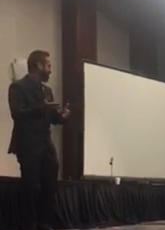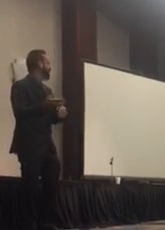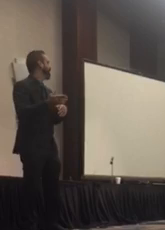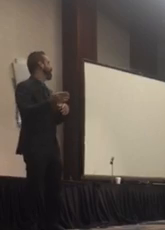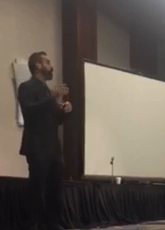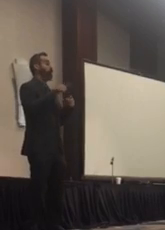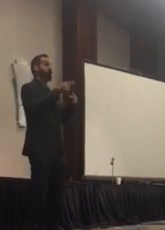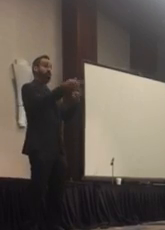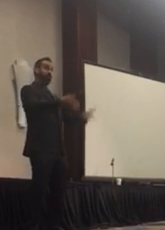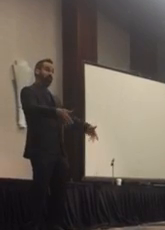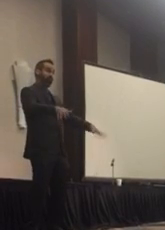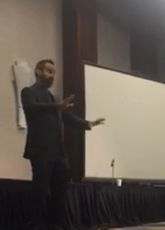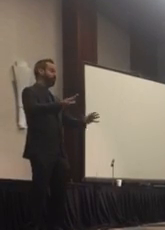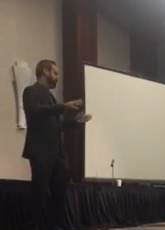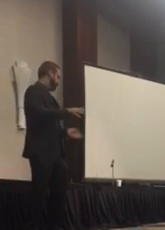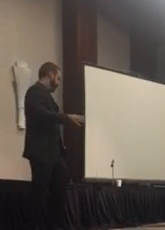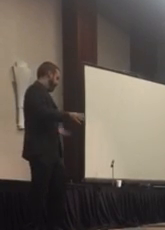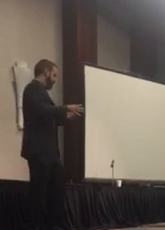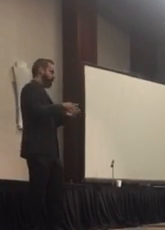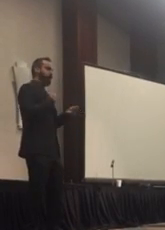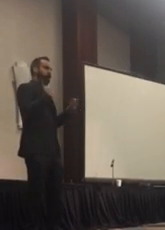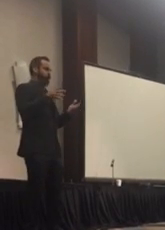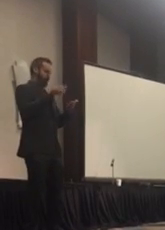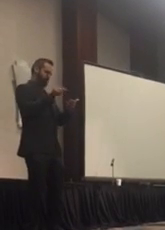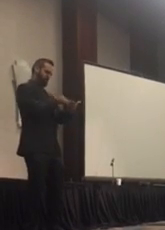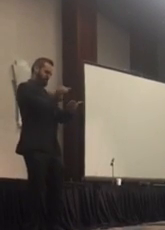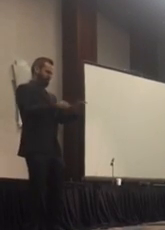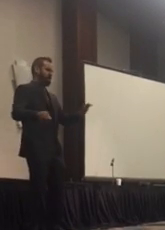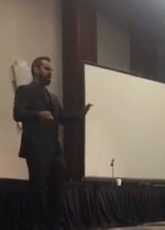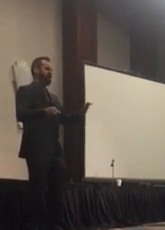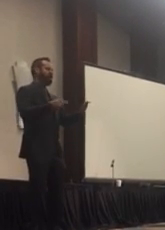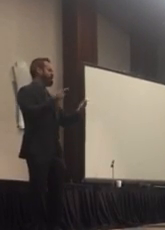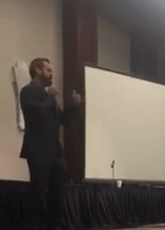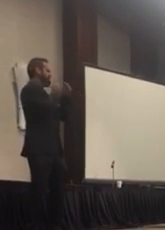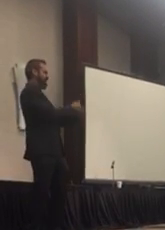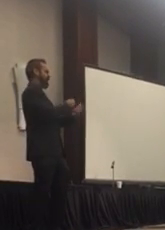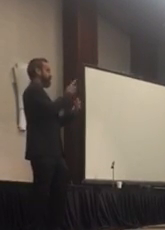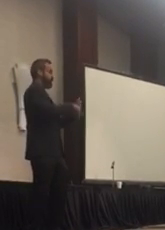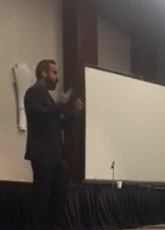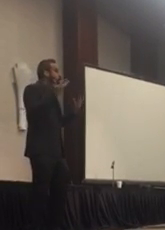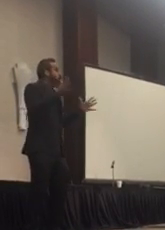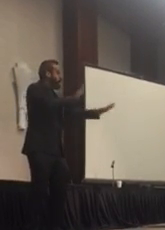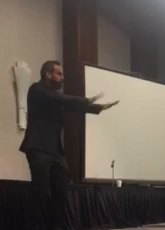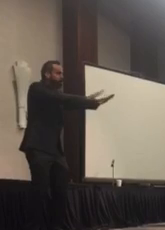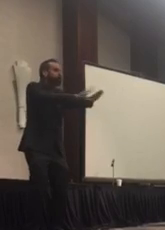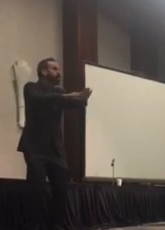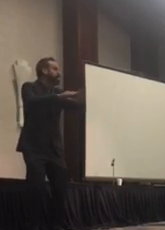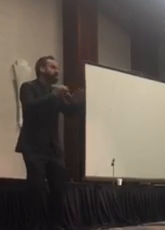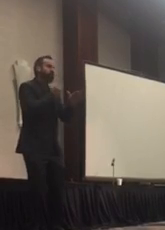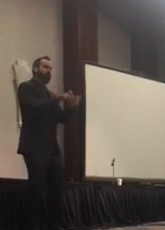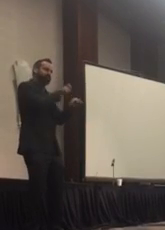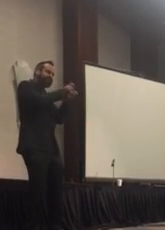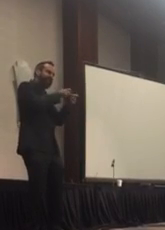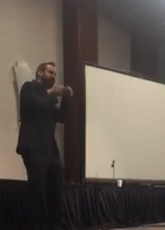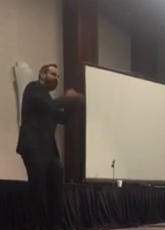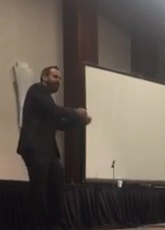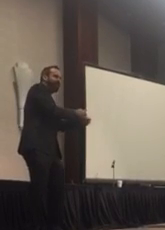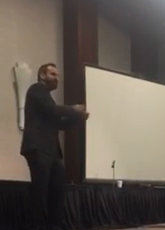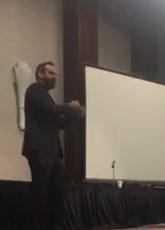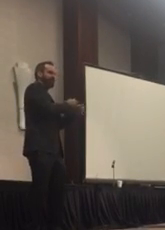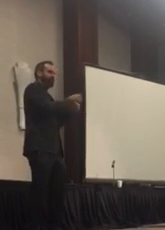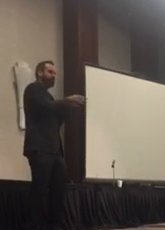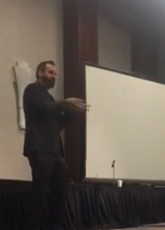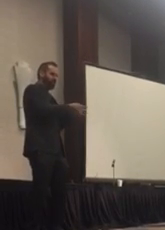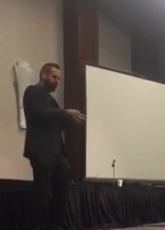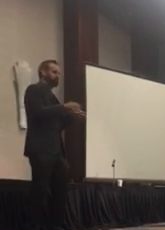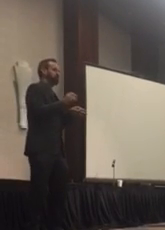we're done and you grab one, I don't want you to write on there, you can stick to the program, because I already warned you, it's not really exactly the program, so